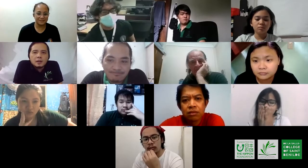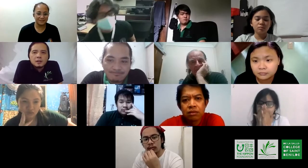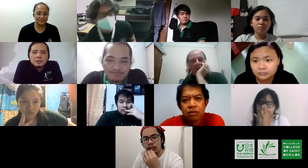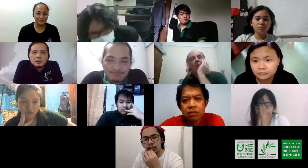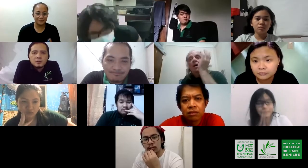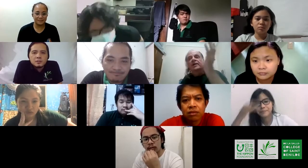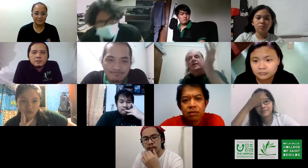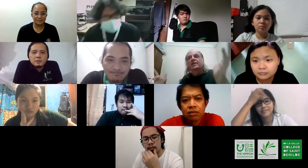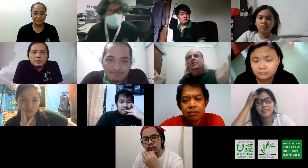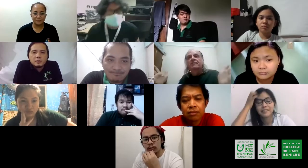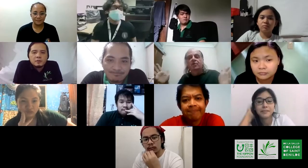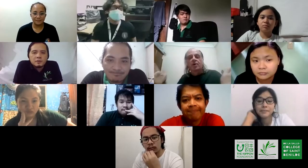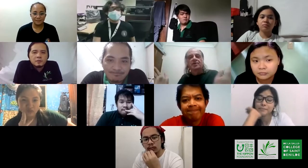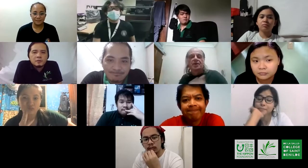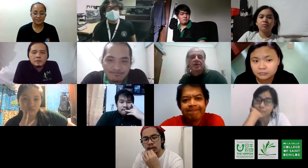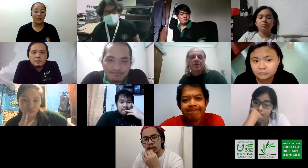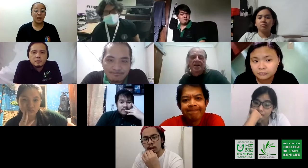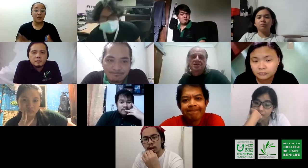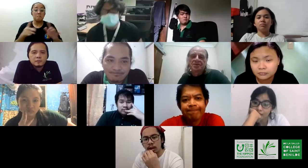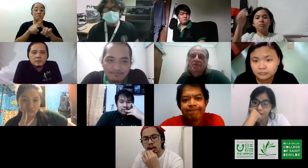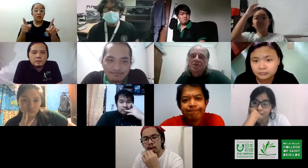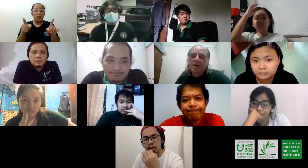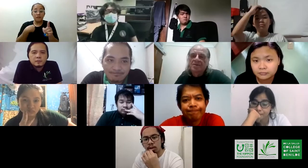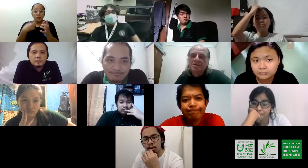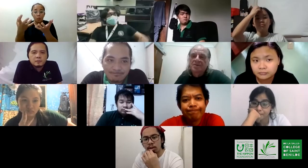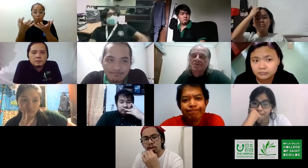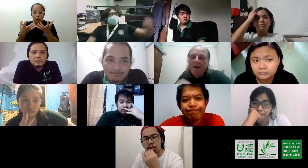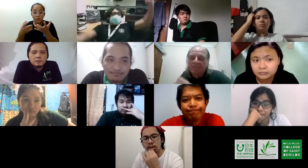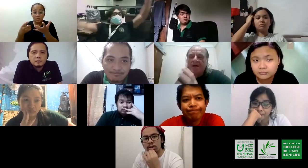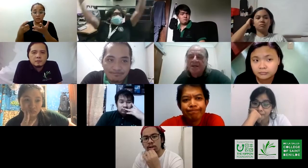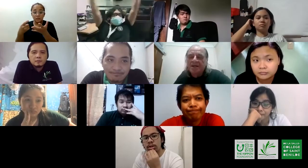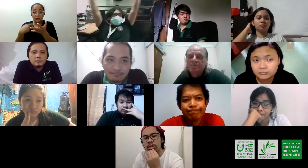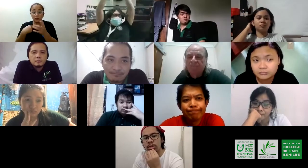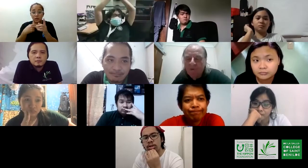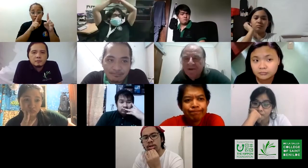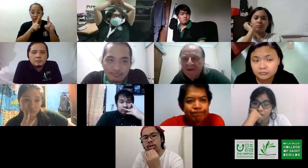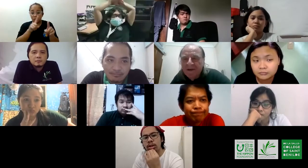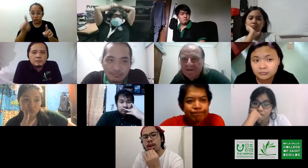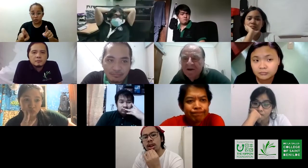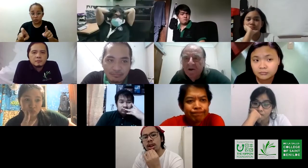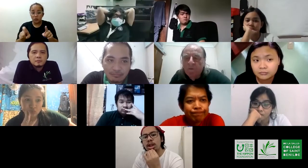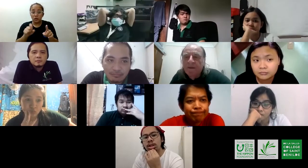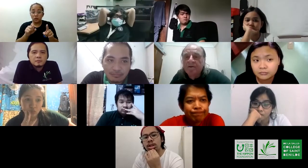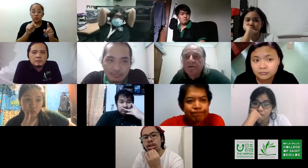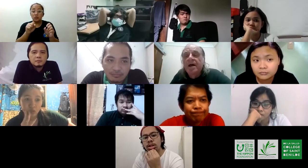So Well, there's a but few. if you want to know the answer to those questions, you have to ask before the test rather than after.